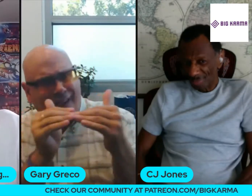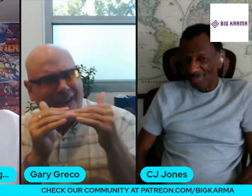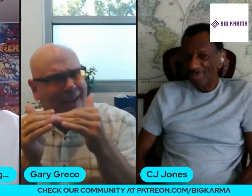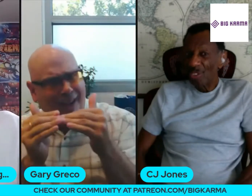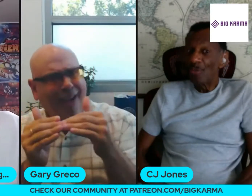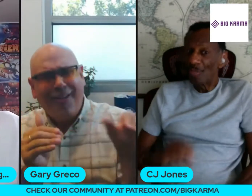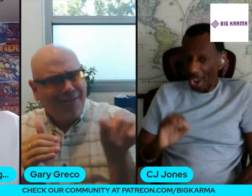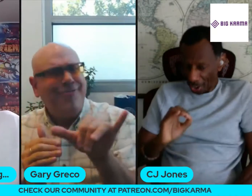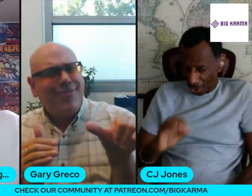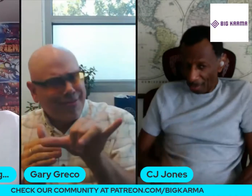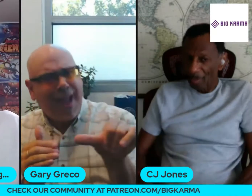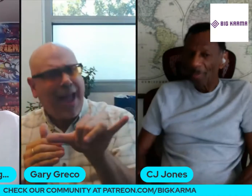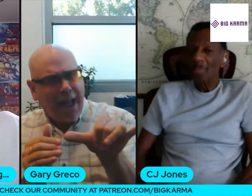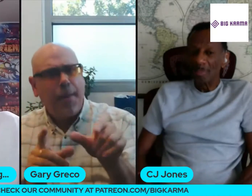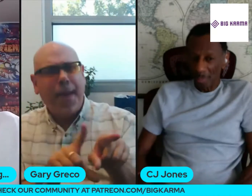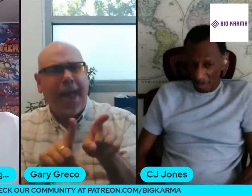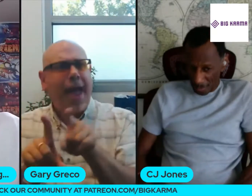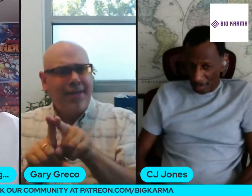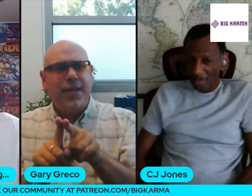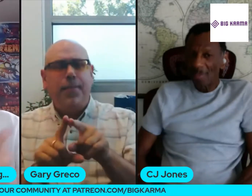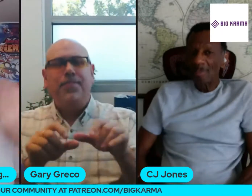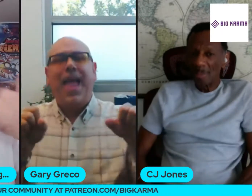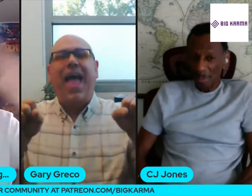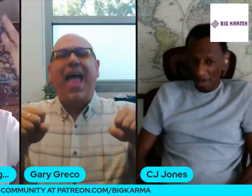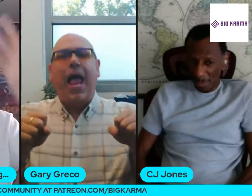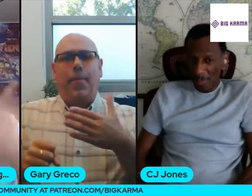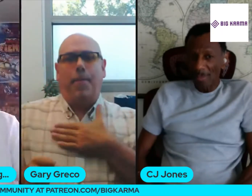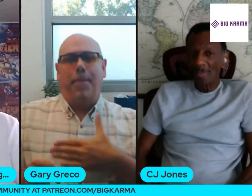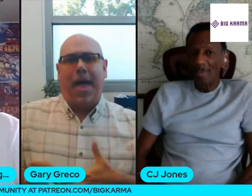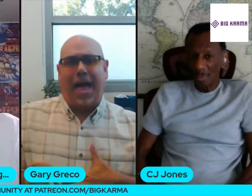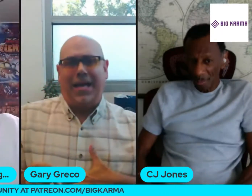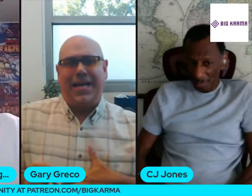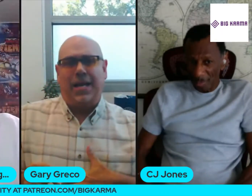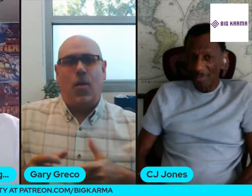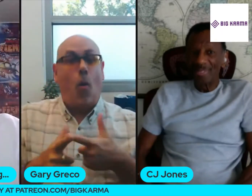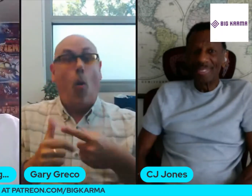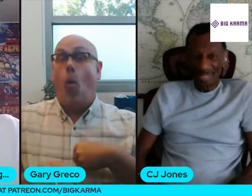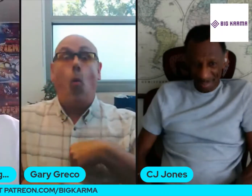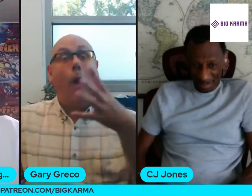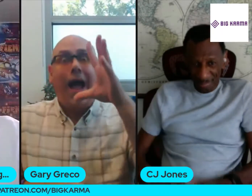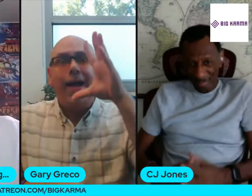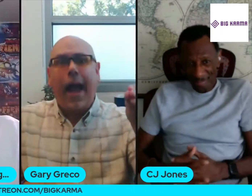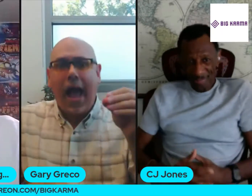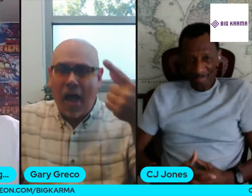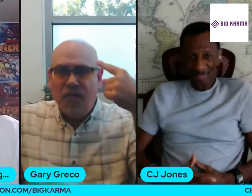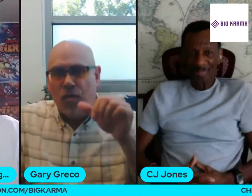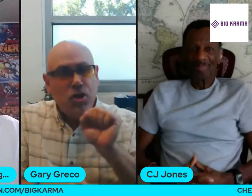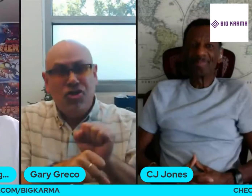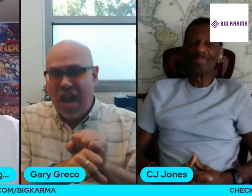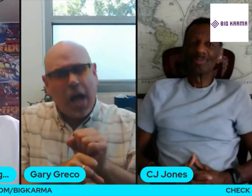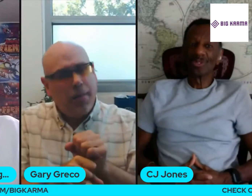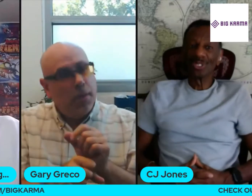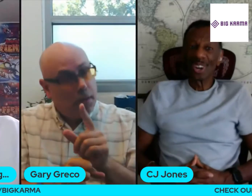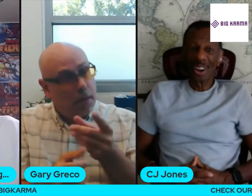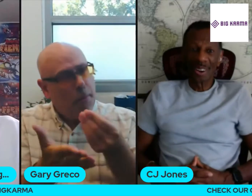would pay an able-bodied screenwriter or a white guy for the job.